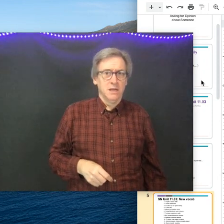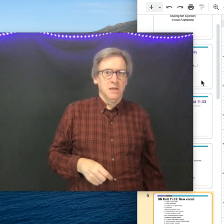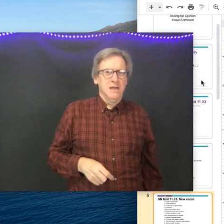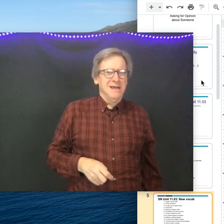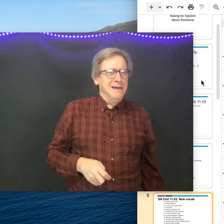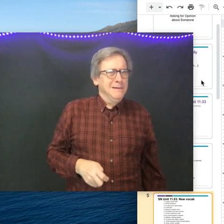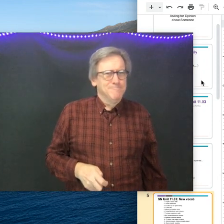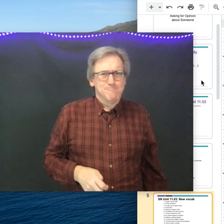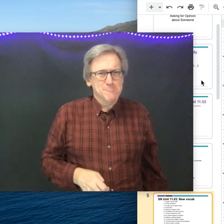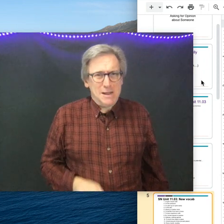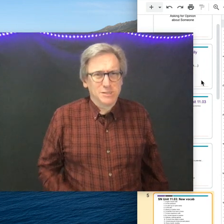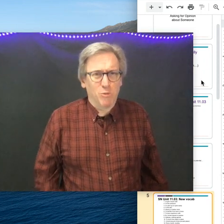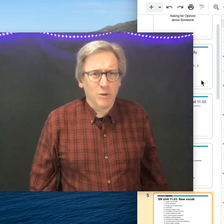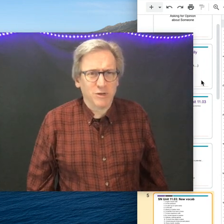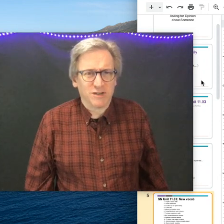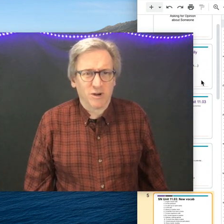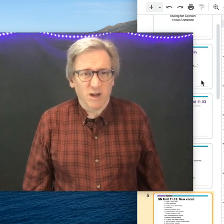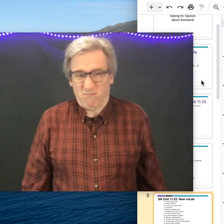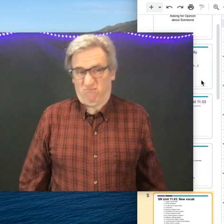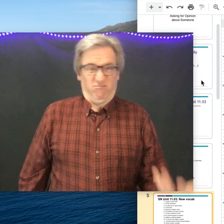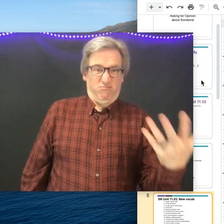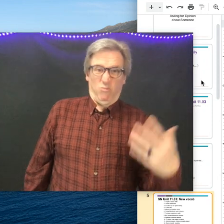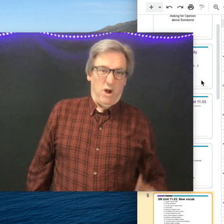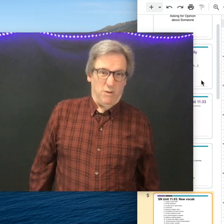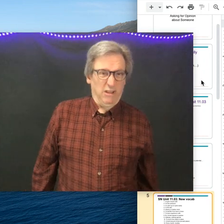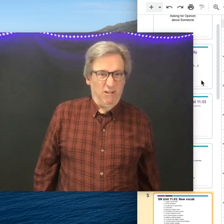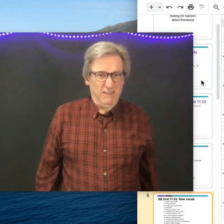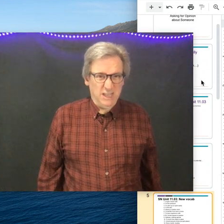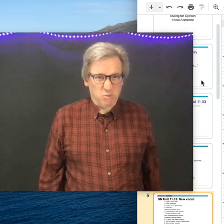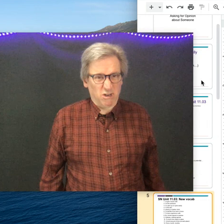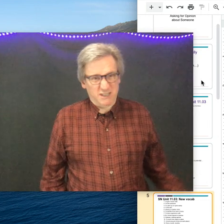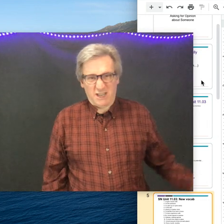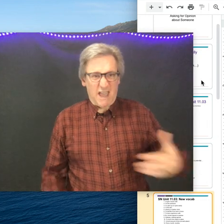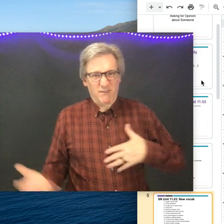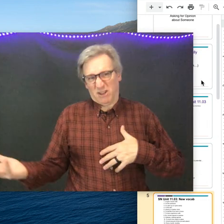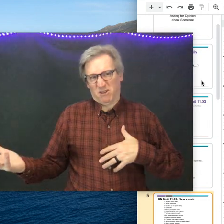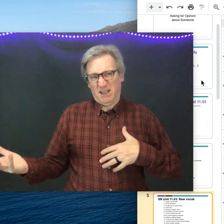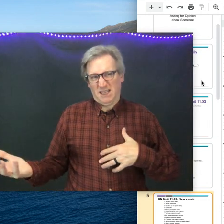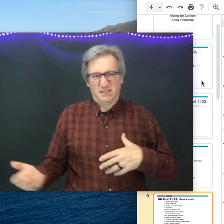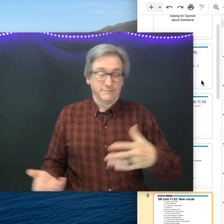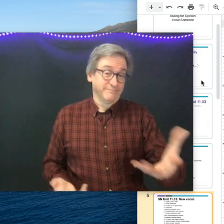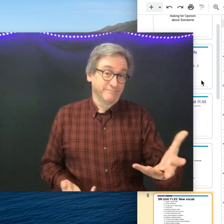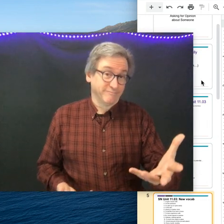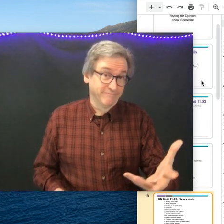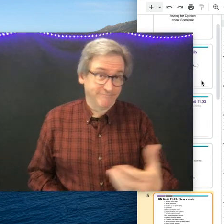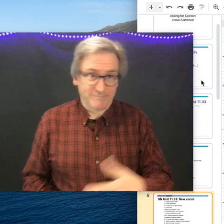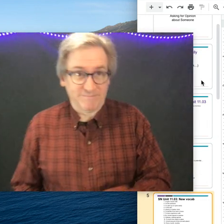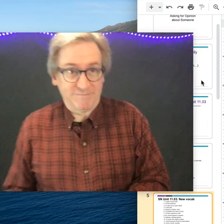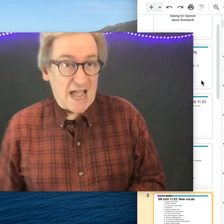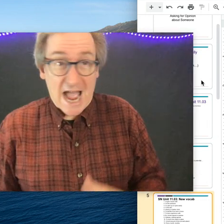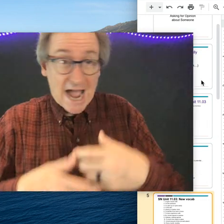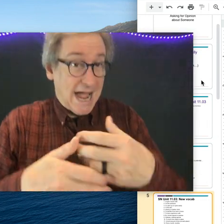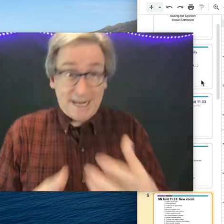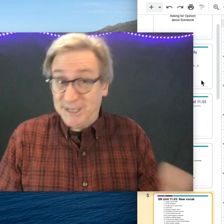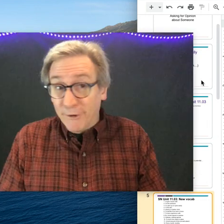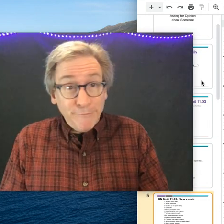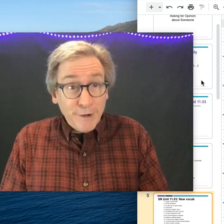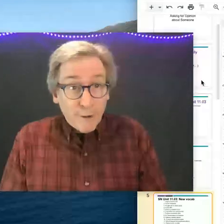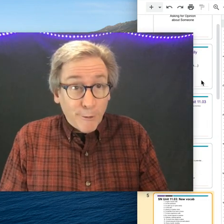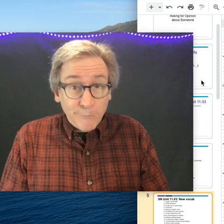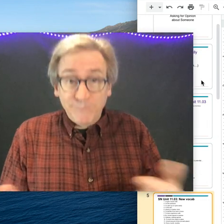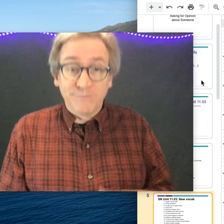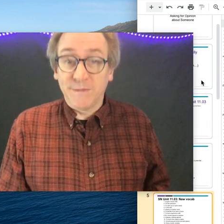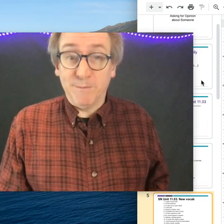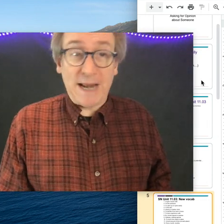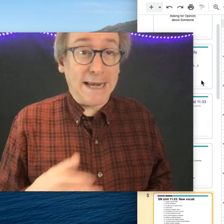yet. Now's the point where you start going, why are we learning these words and haven't learned these? I don't